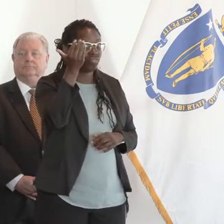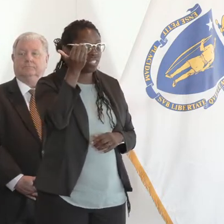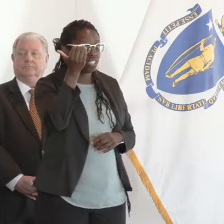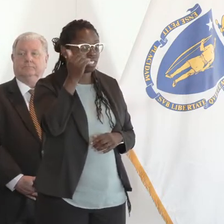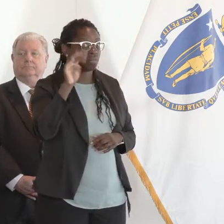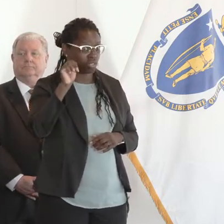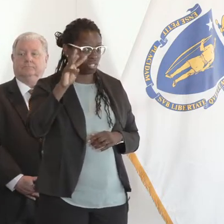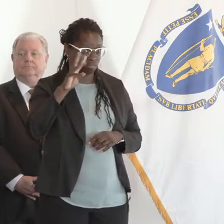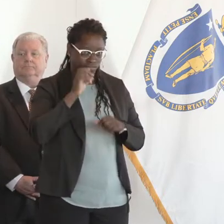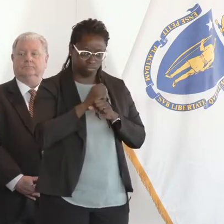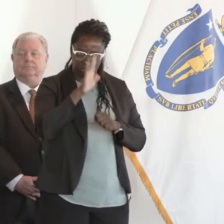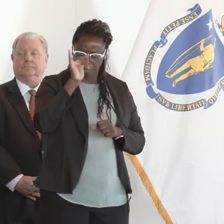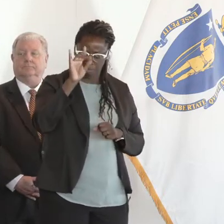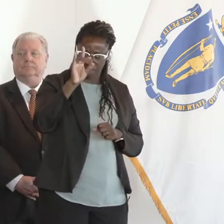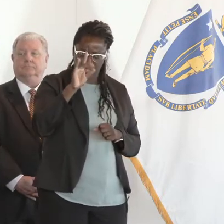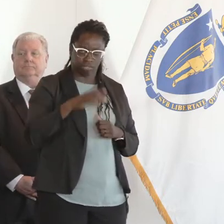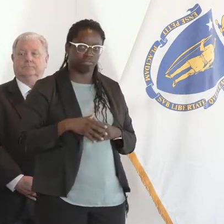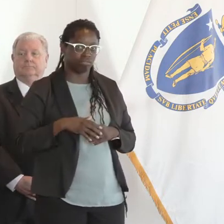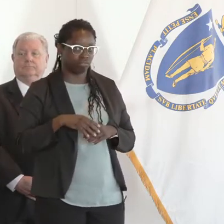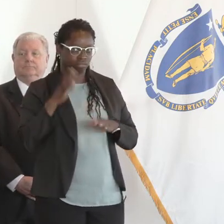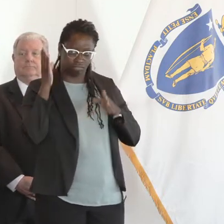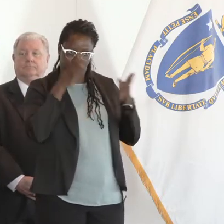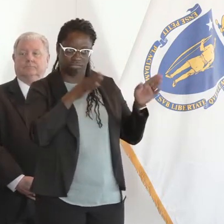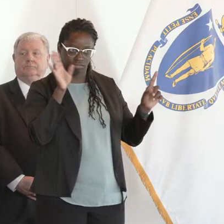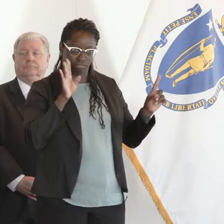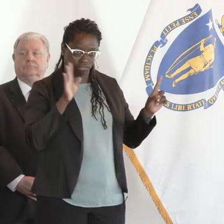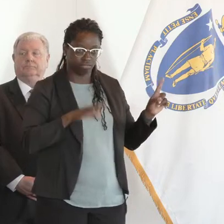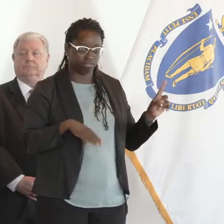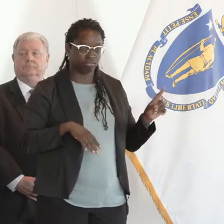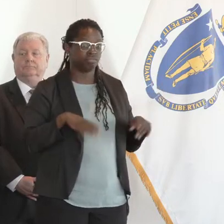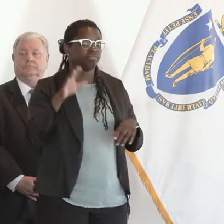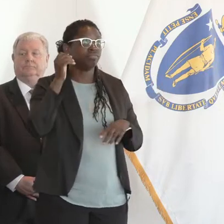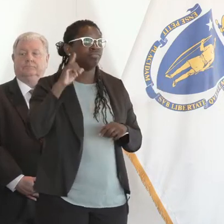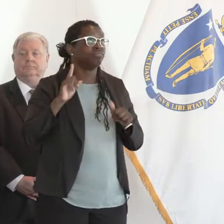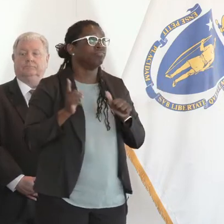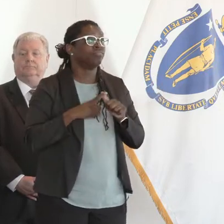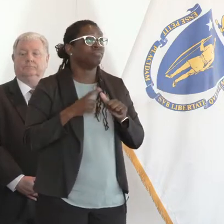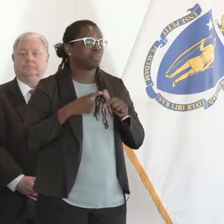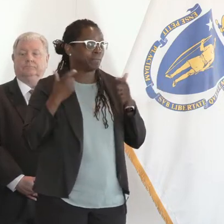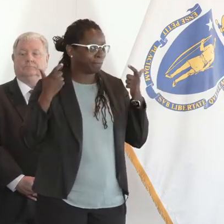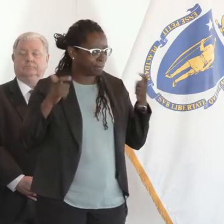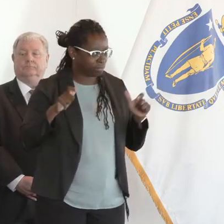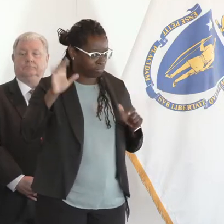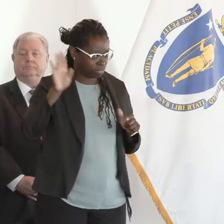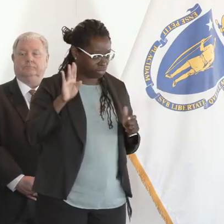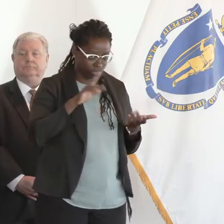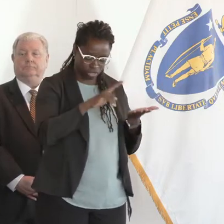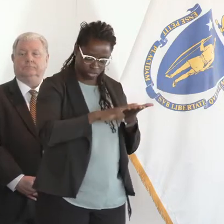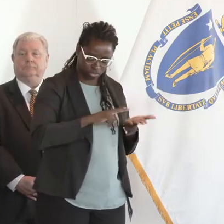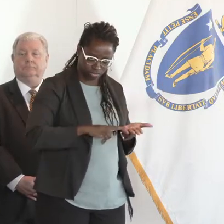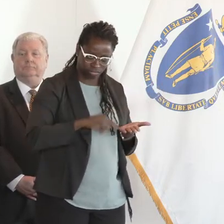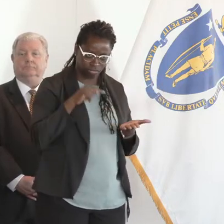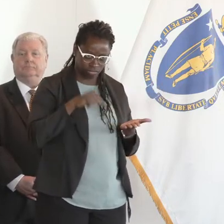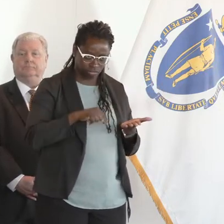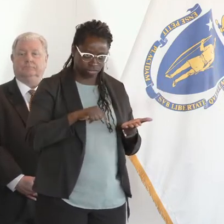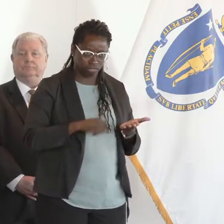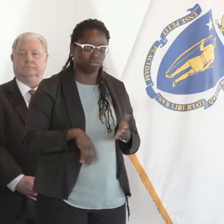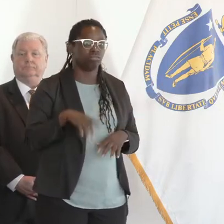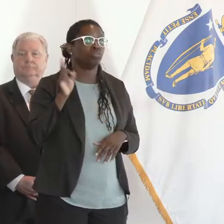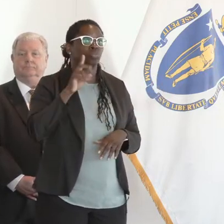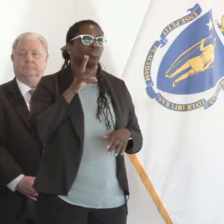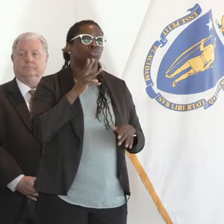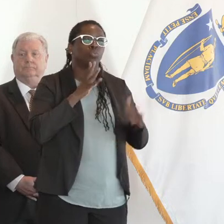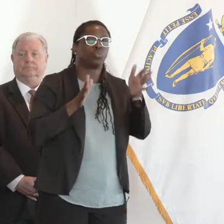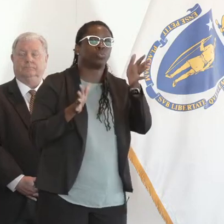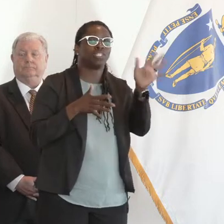of Boston. We believe we're the first major city to directly contract as part of an offshore wind procurement. And that equivalent will